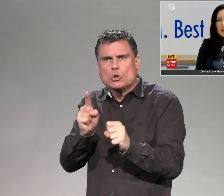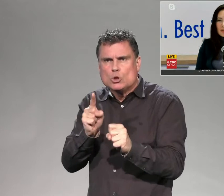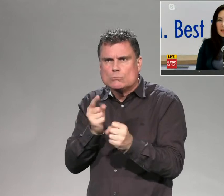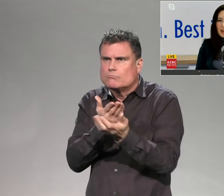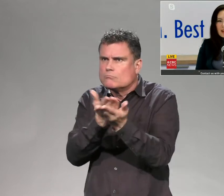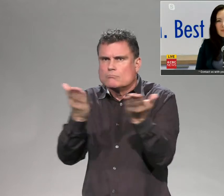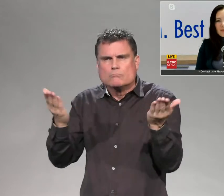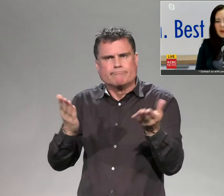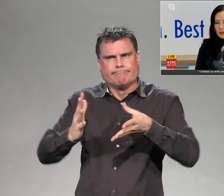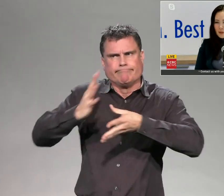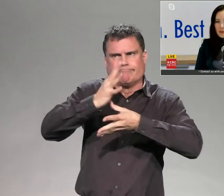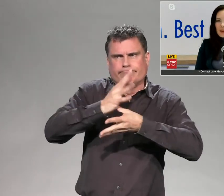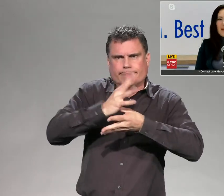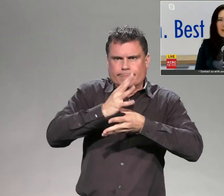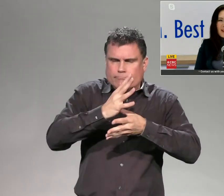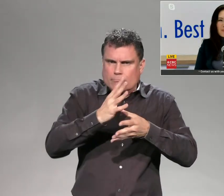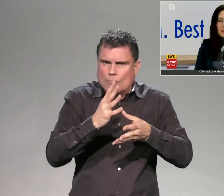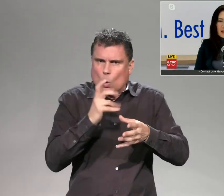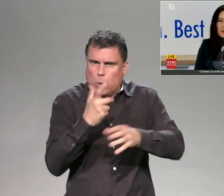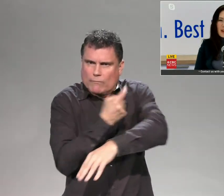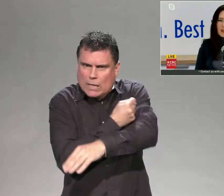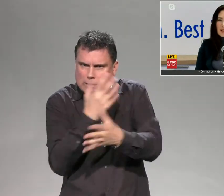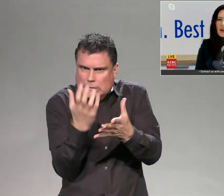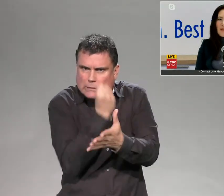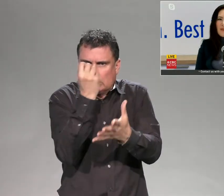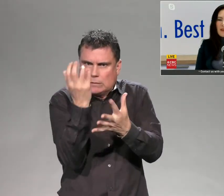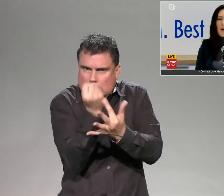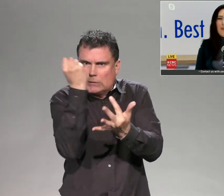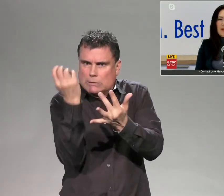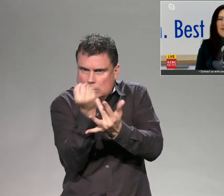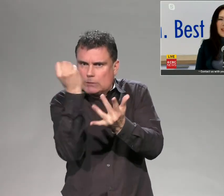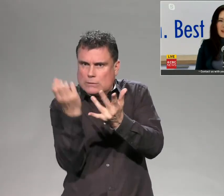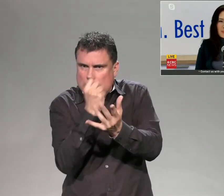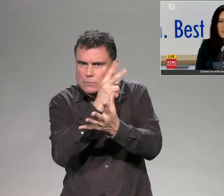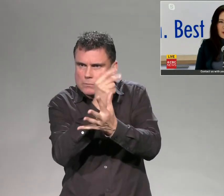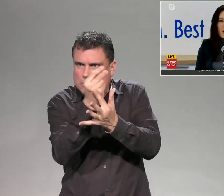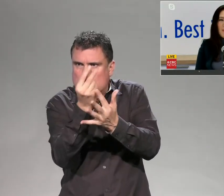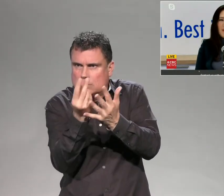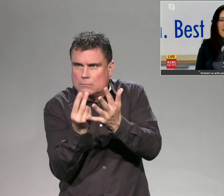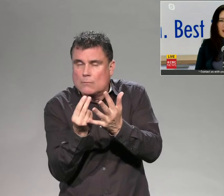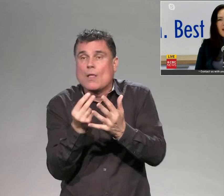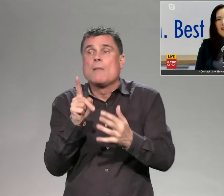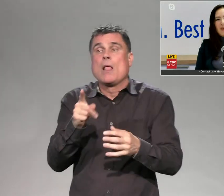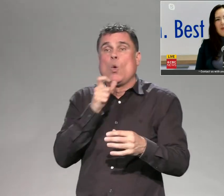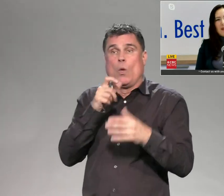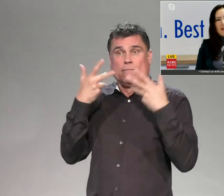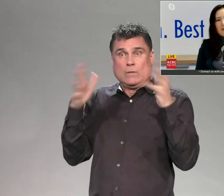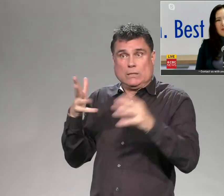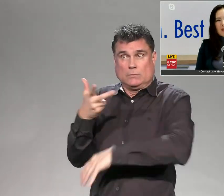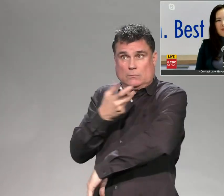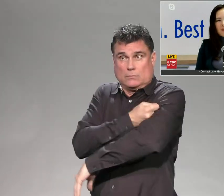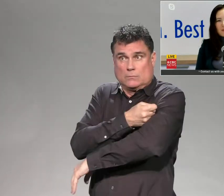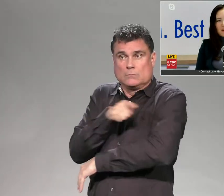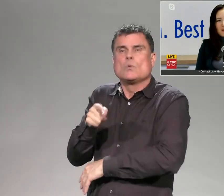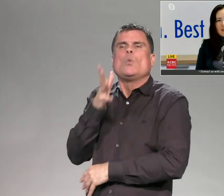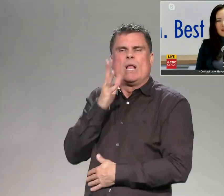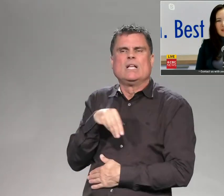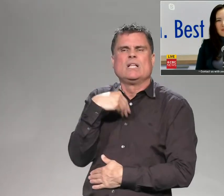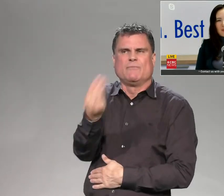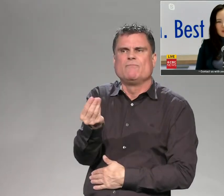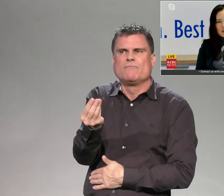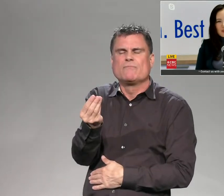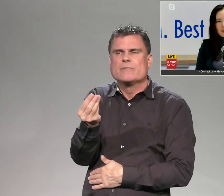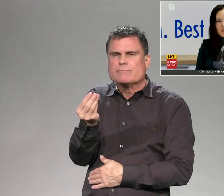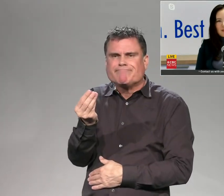etc. You will get a note that you have been immunized, and you have an option of taking a paper copy of that. Otherwise, we do have your records